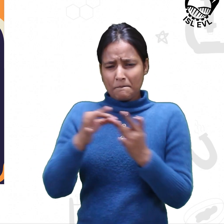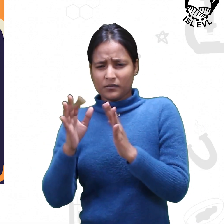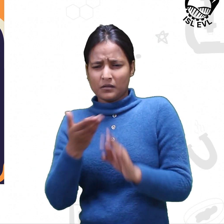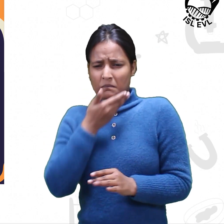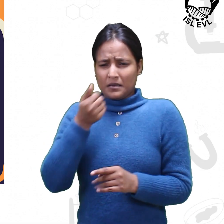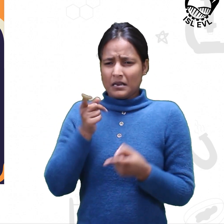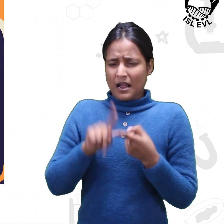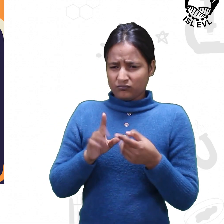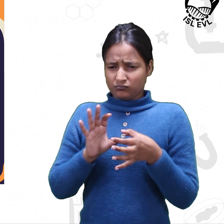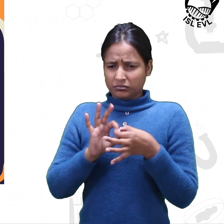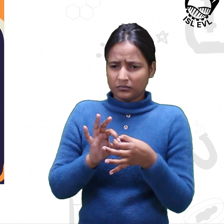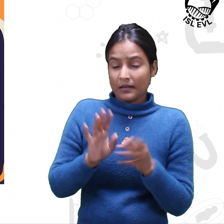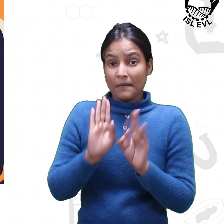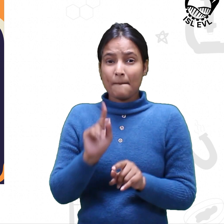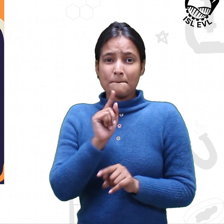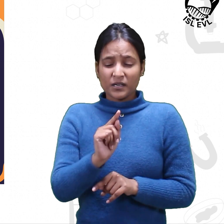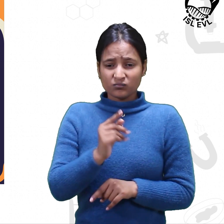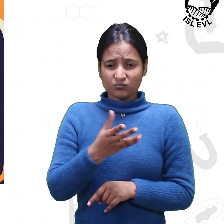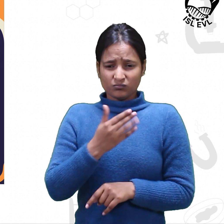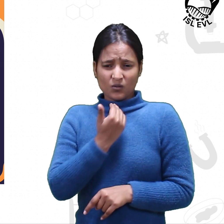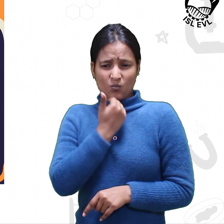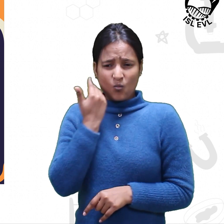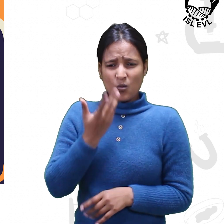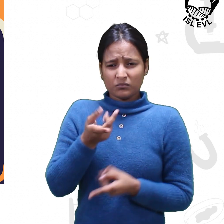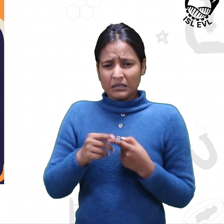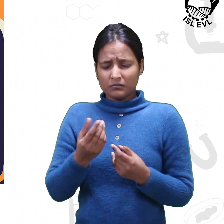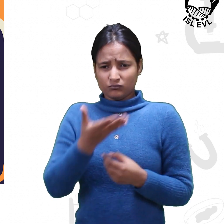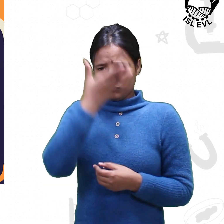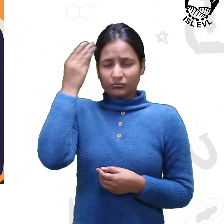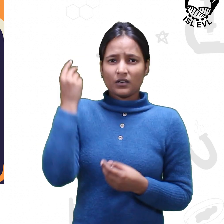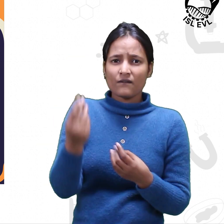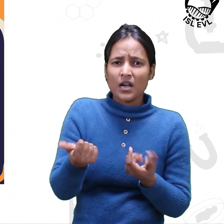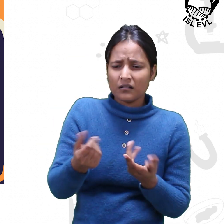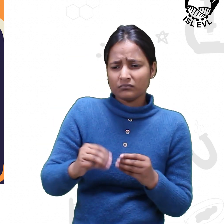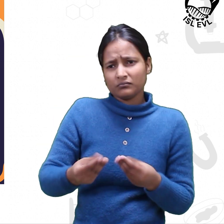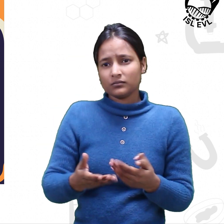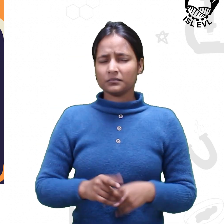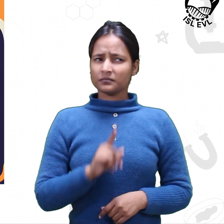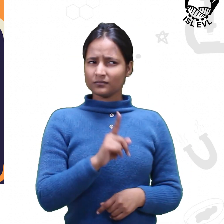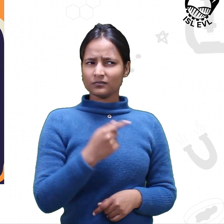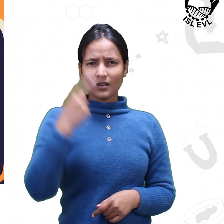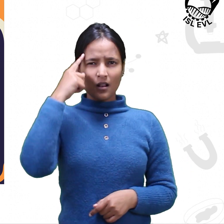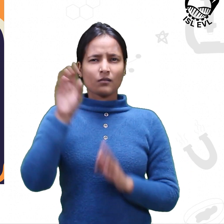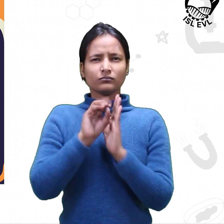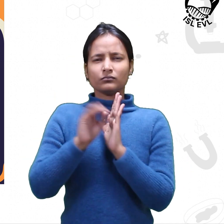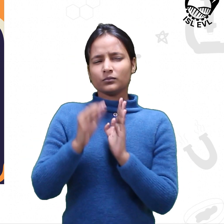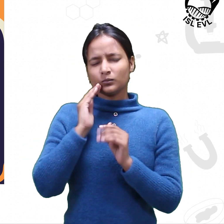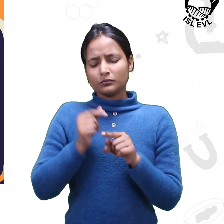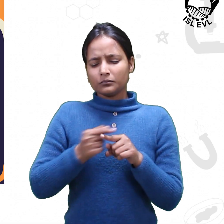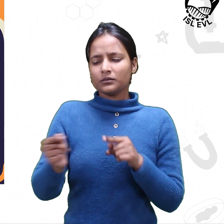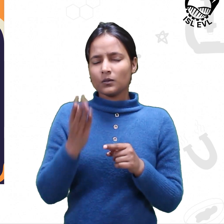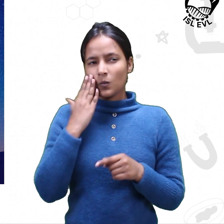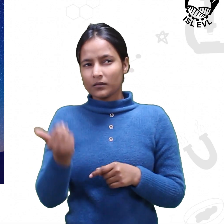forgot irrelevant information after a few days. Can you take a guess when your brain sorts such